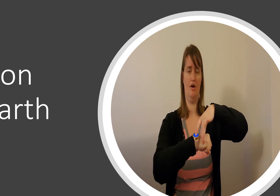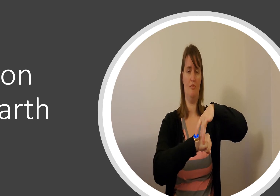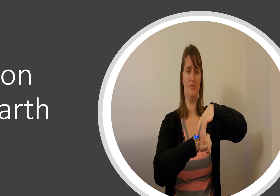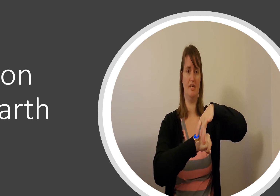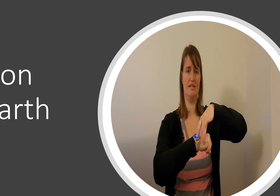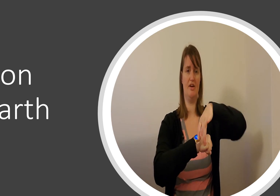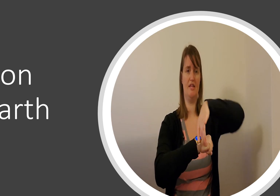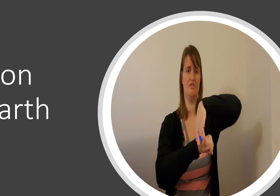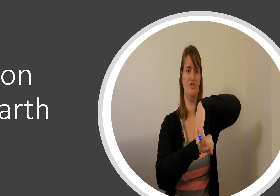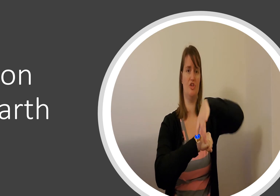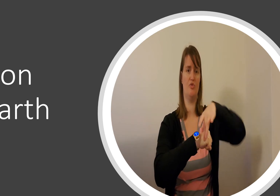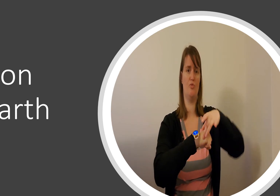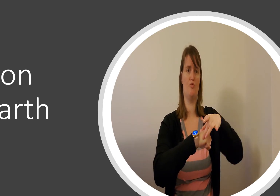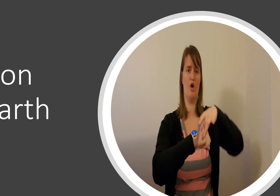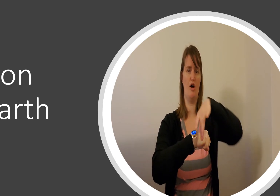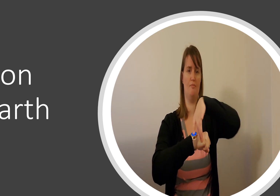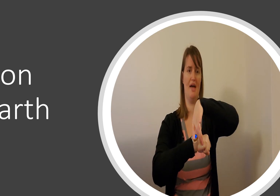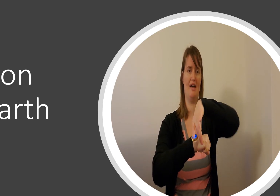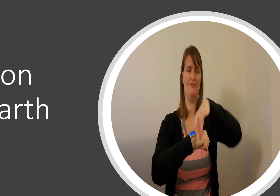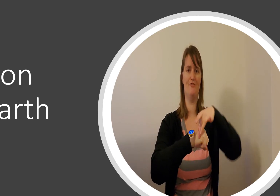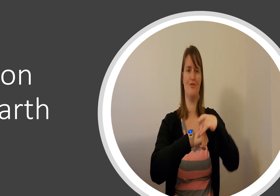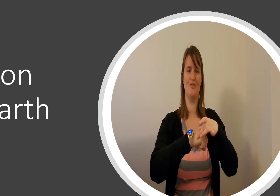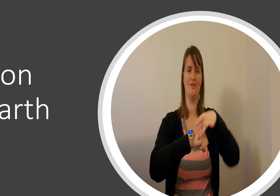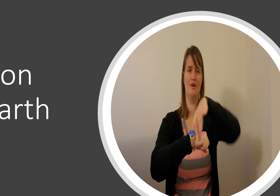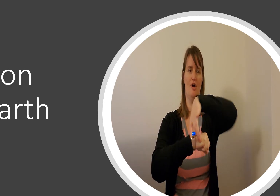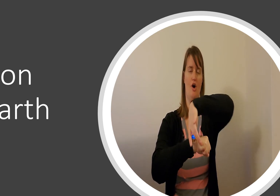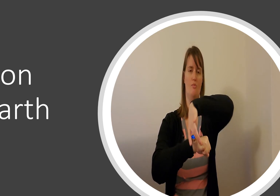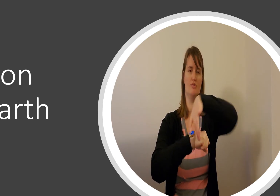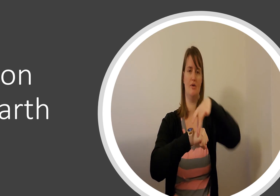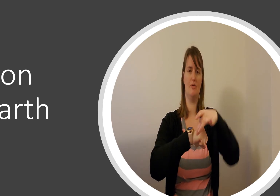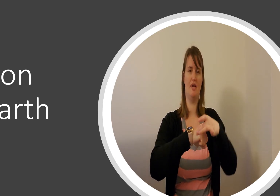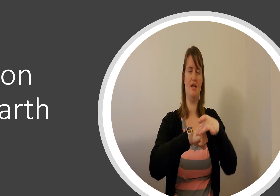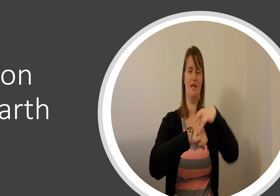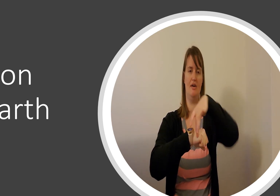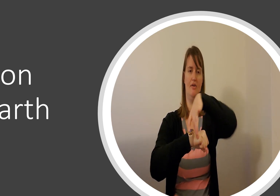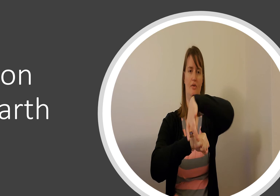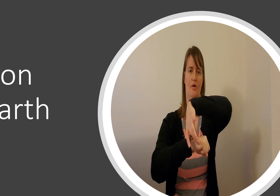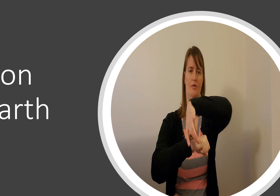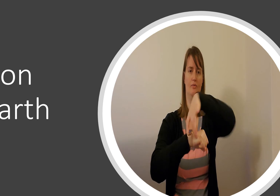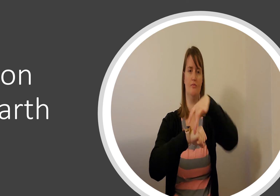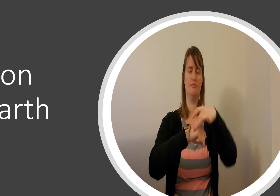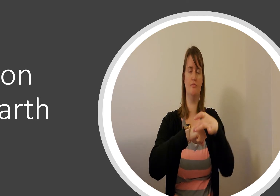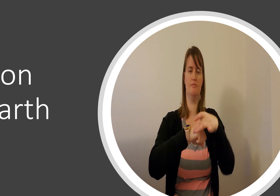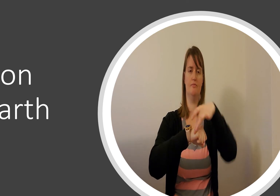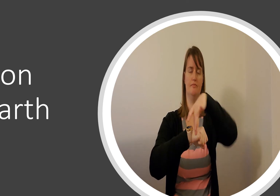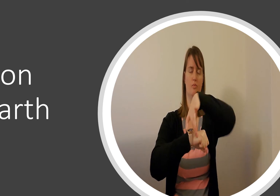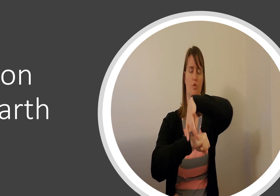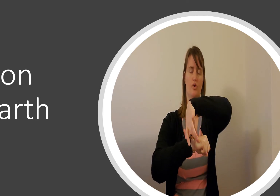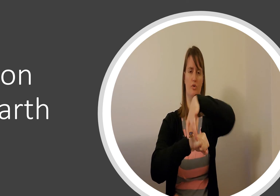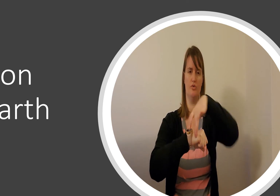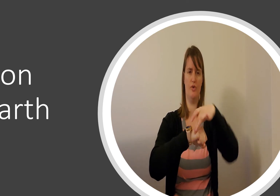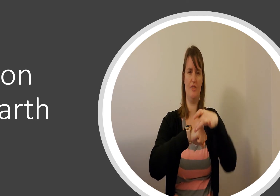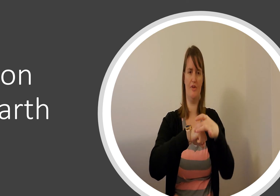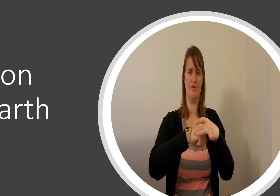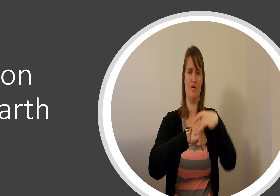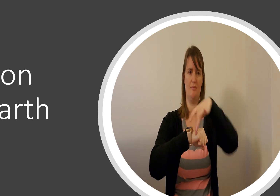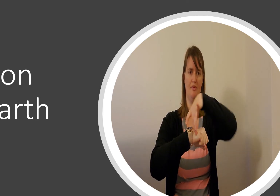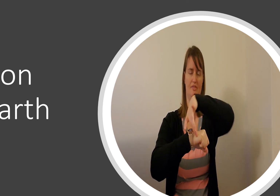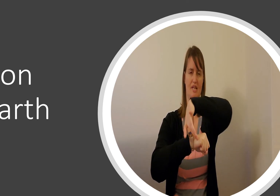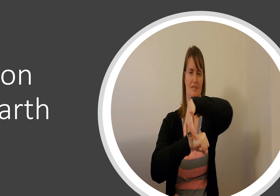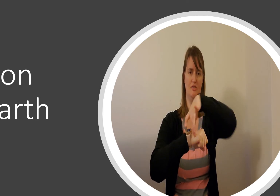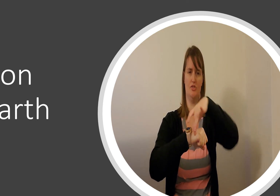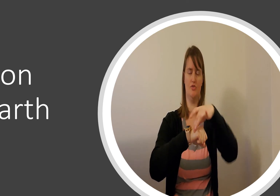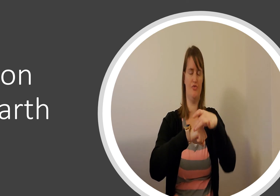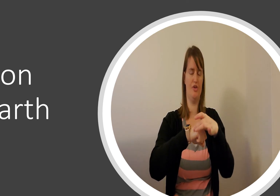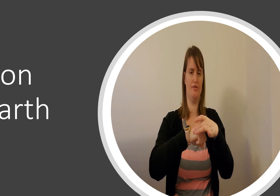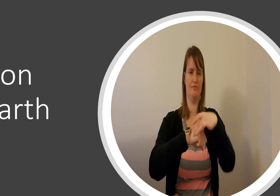Okay, almost like it's there, and then it's just going to rock back and forth, almost like we're making a world right there on top. It's